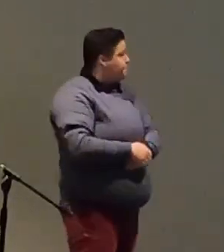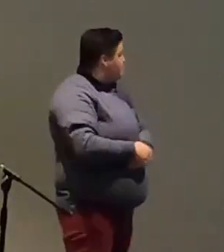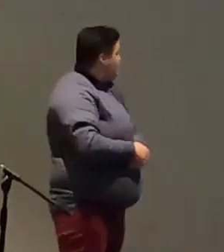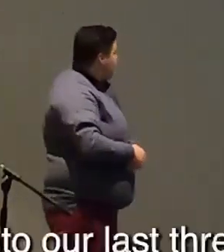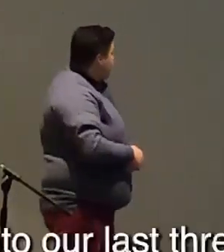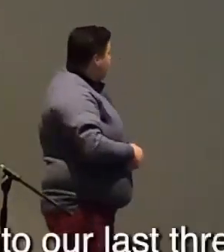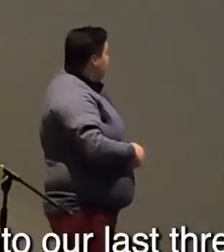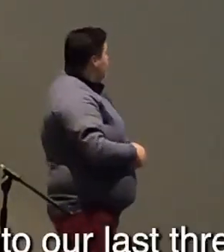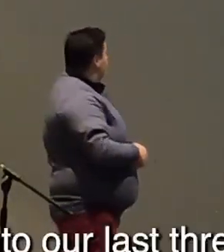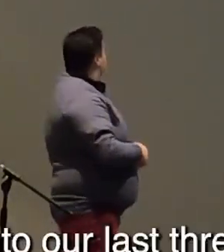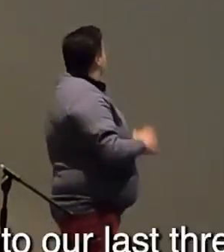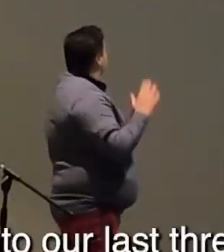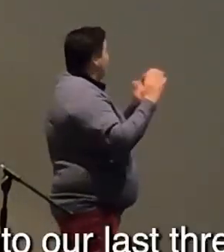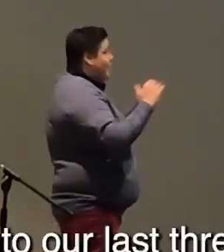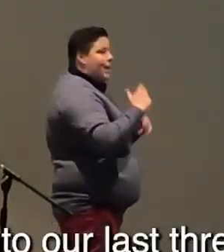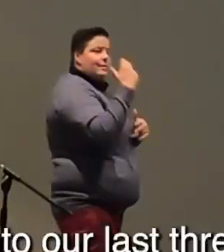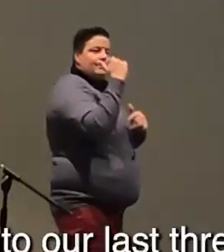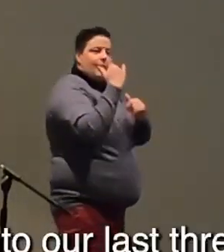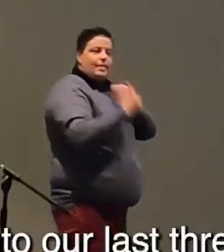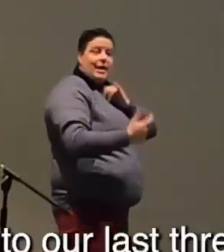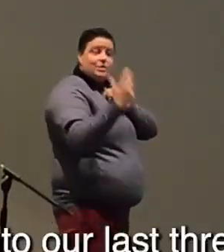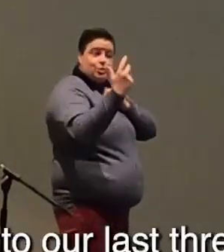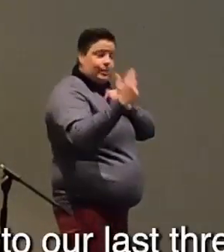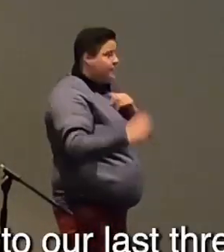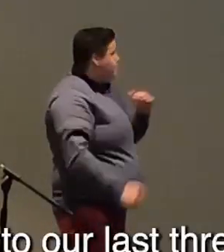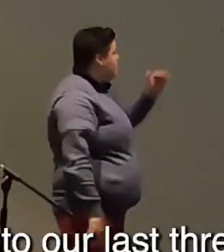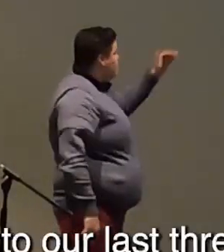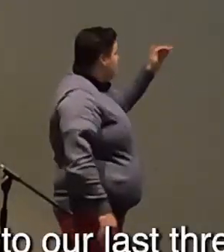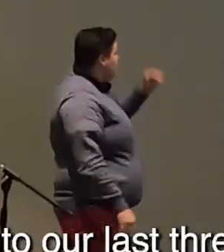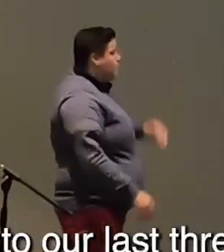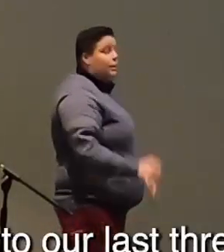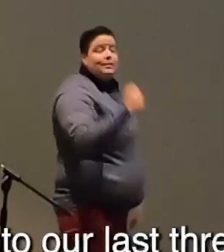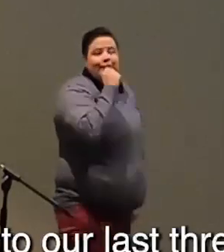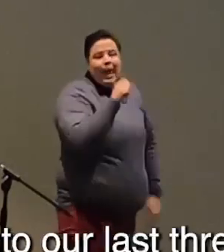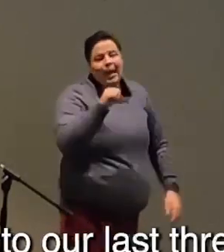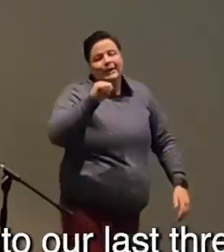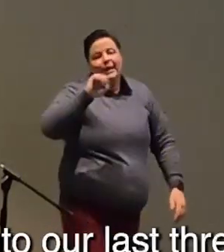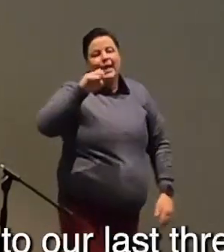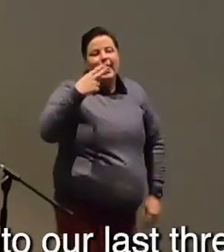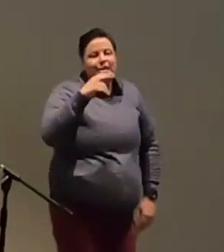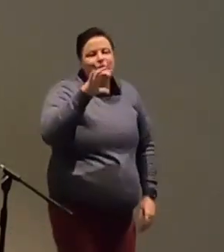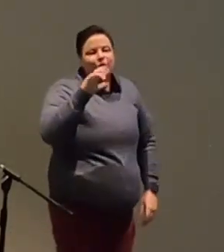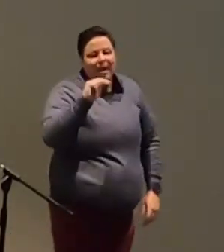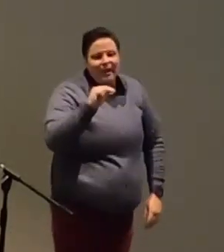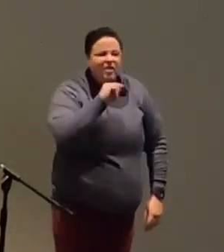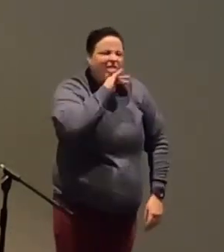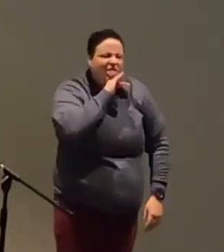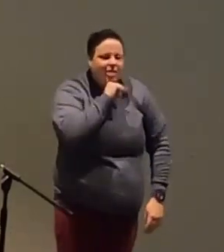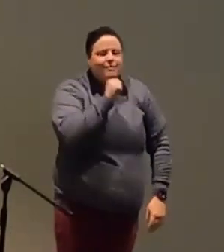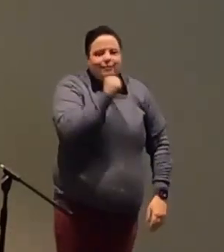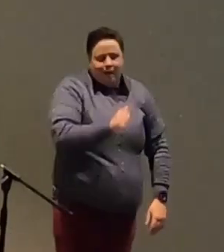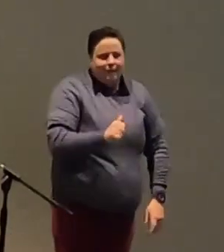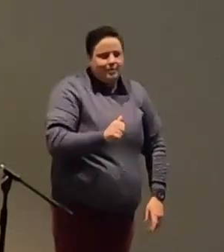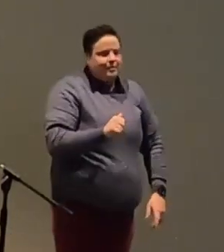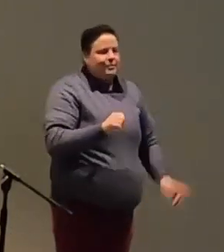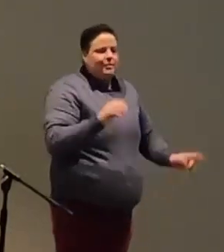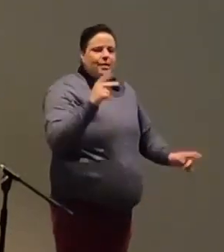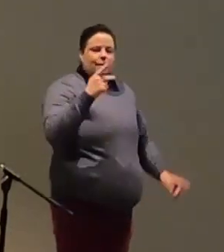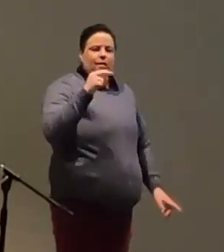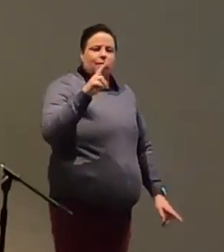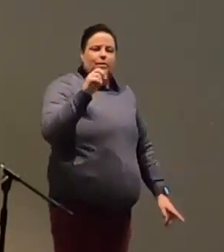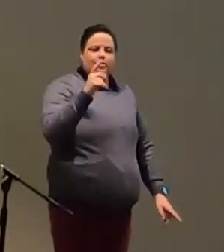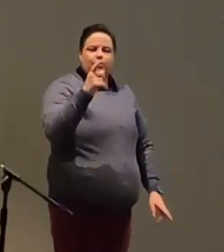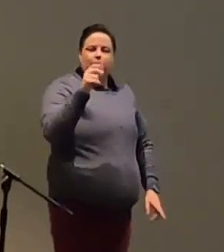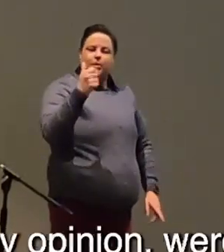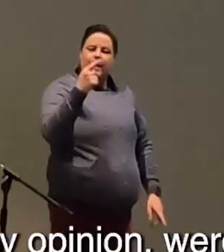So now on to our last three artists, our non-Ashcan sort of anomalies. Maurice Prendergast